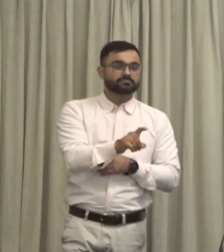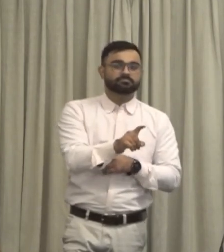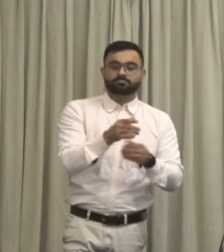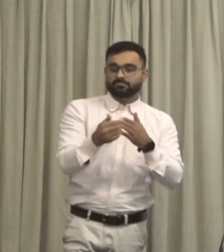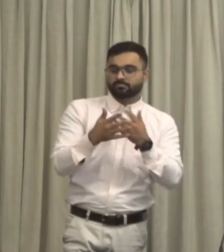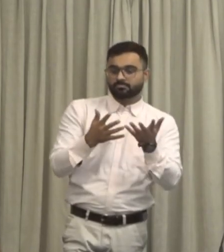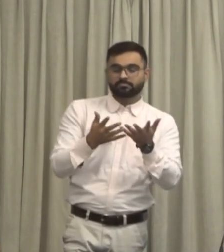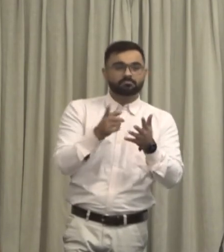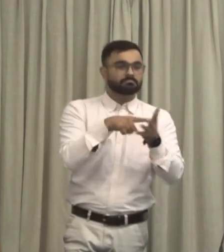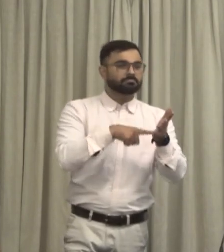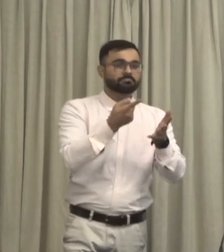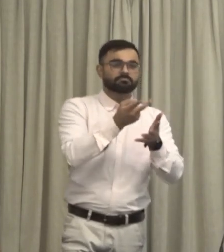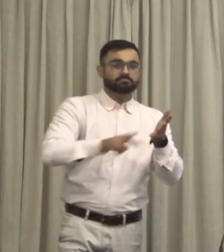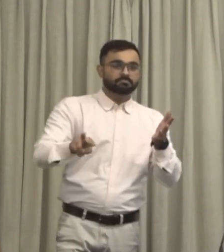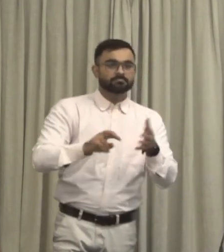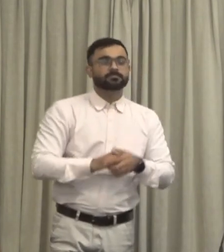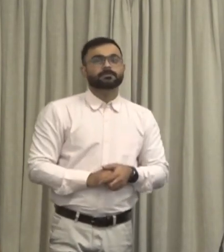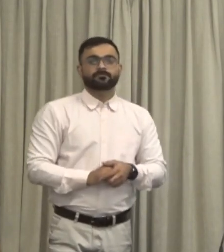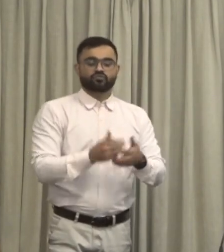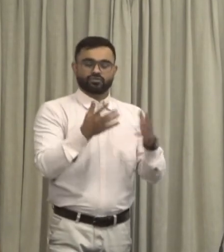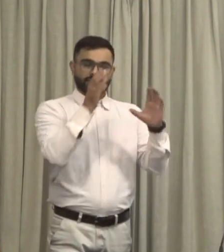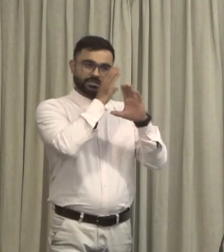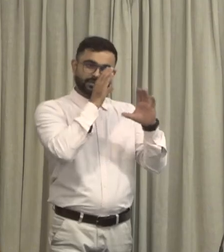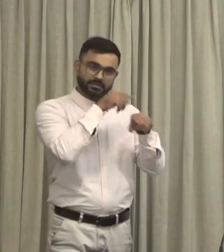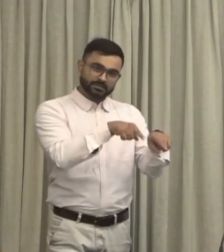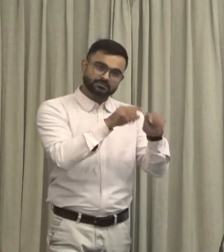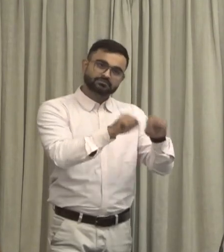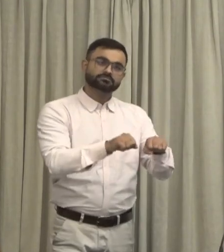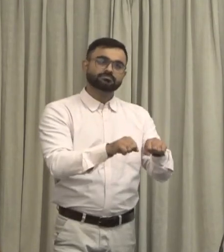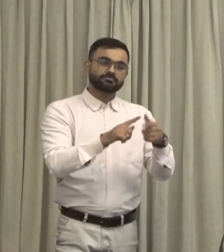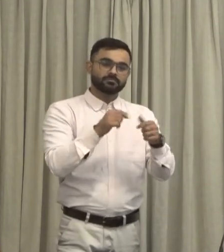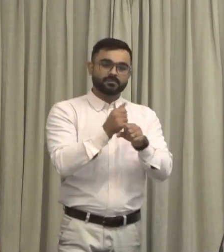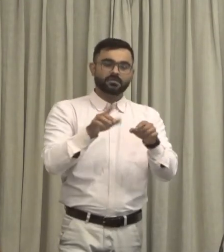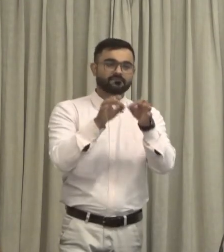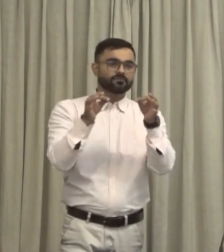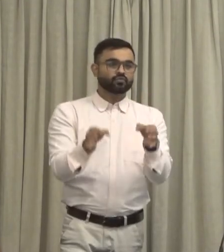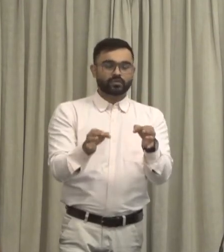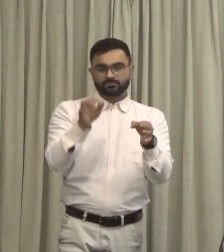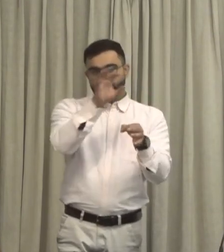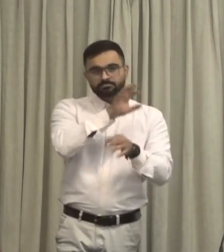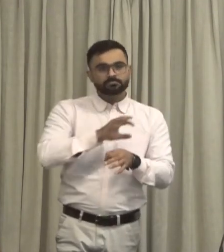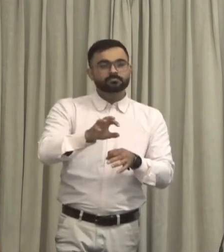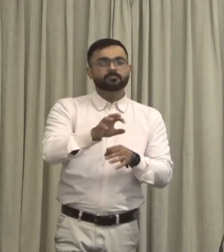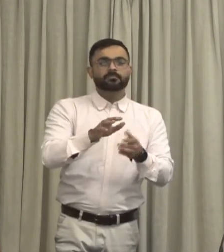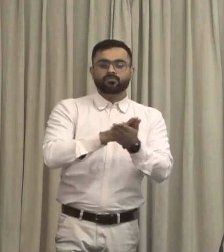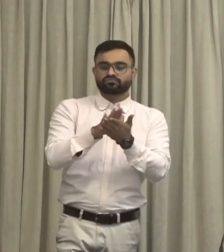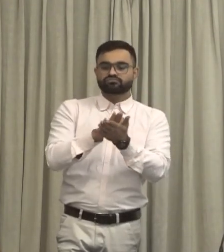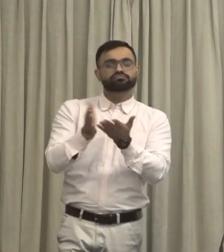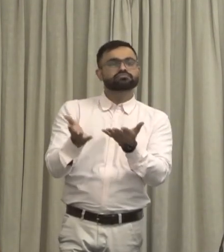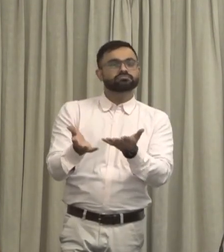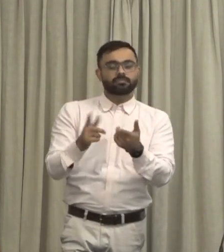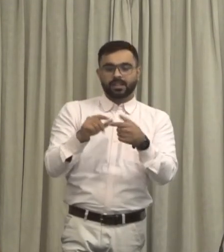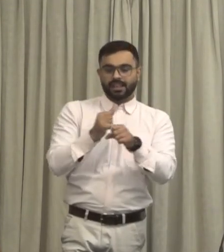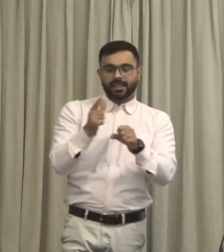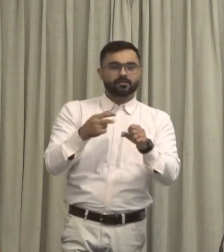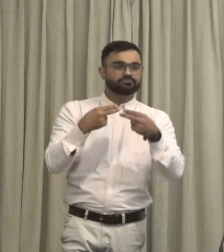whenever there's a dispute, whenever there's a confusion, there is a legal framework. In our country, there was no